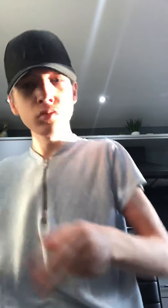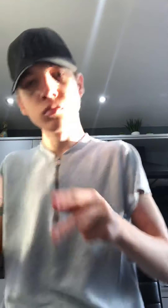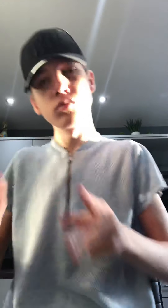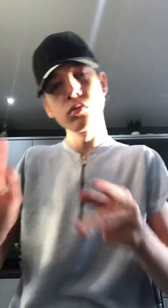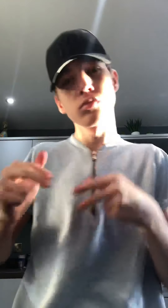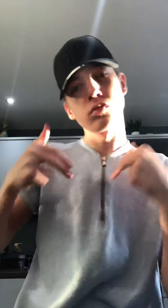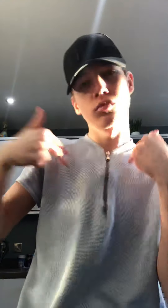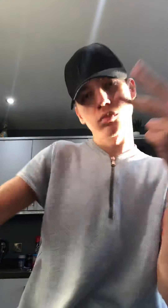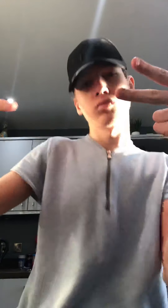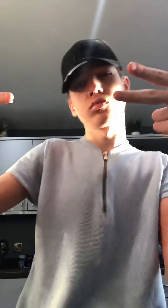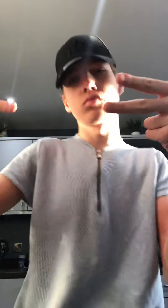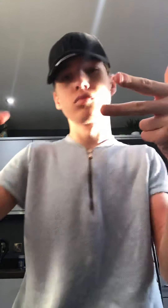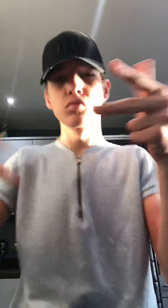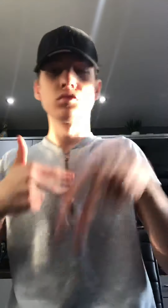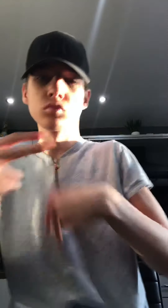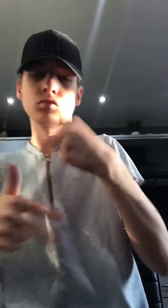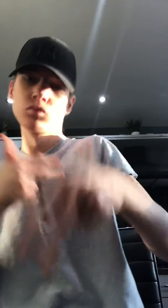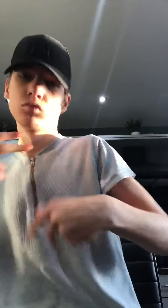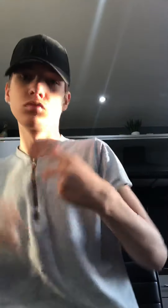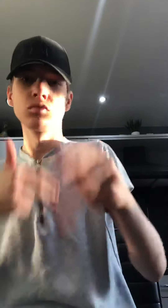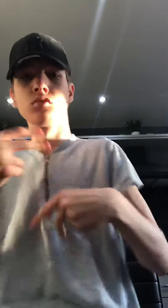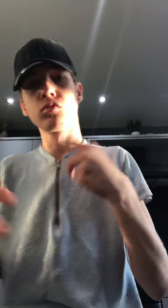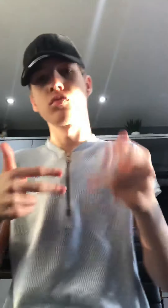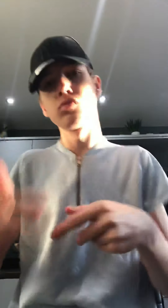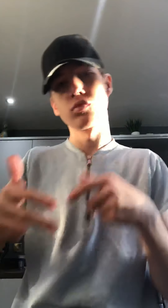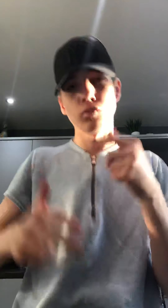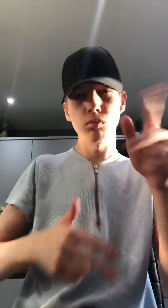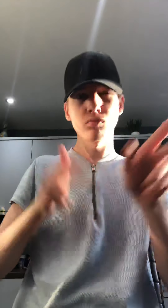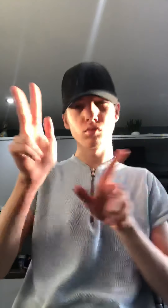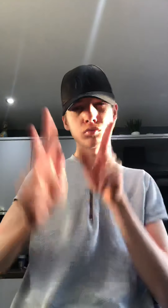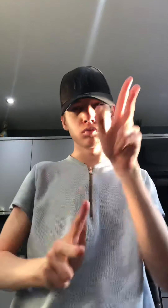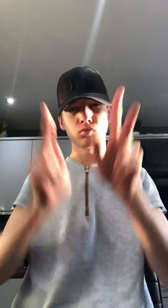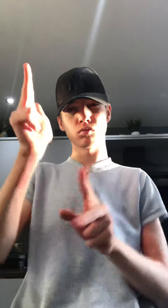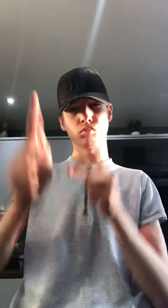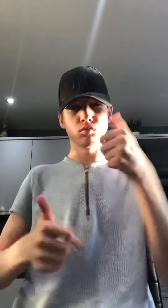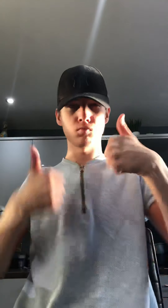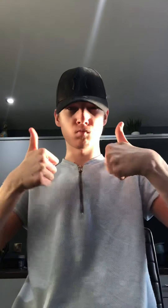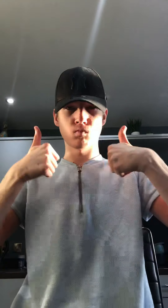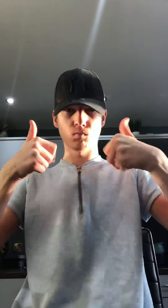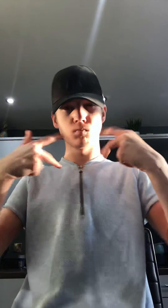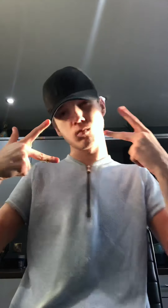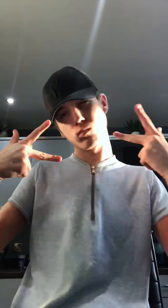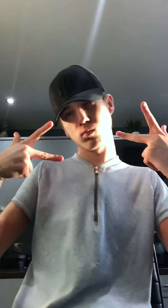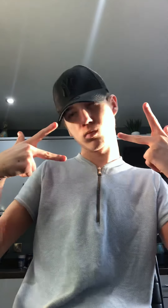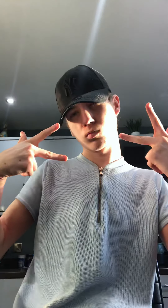nothing I